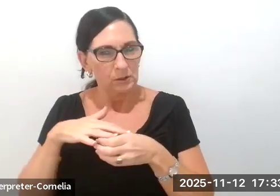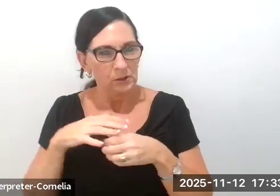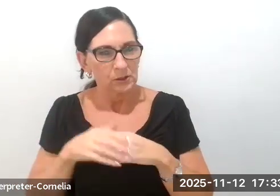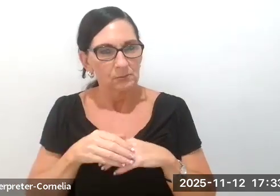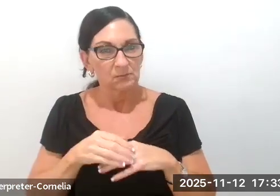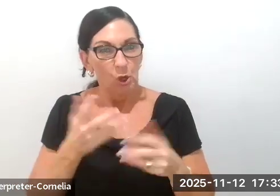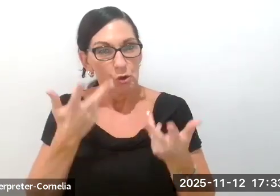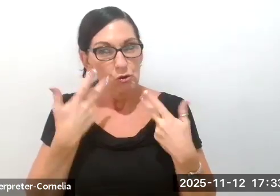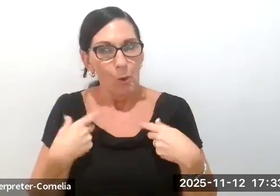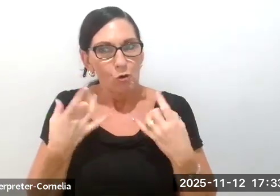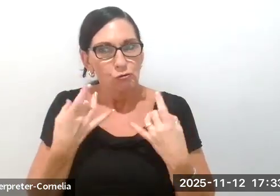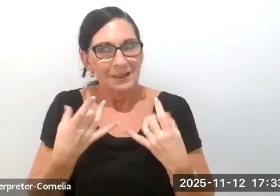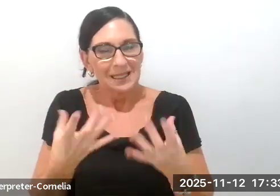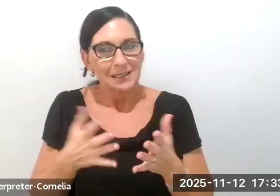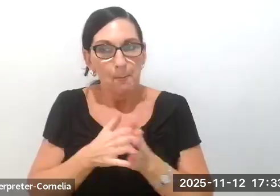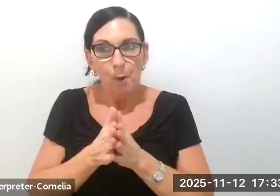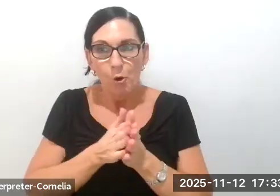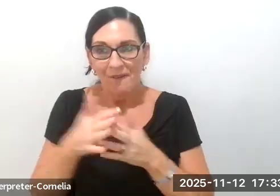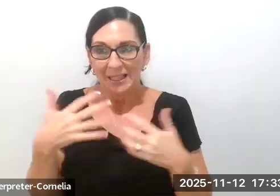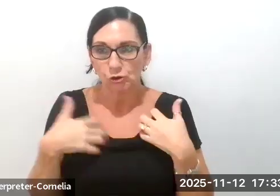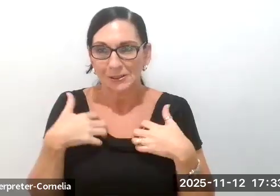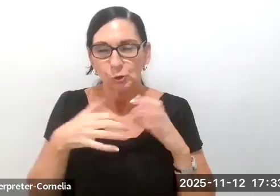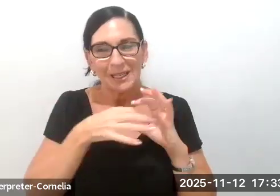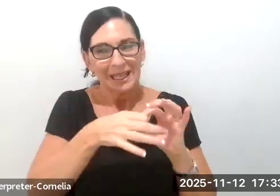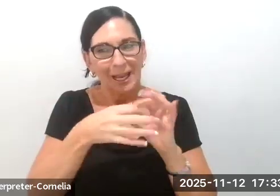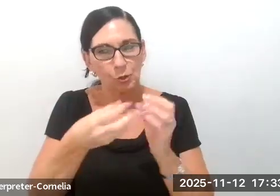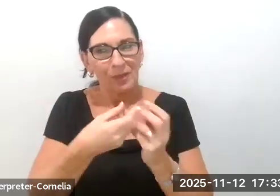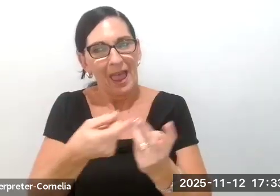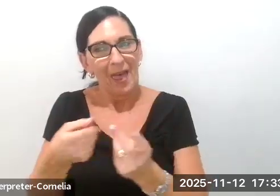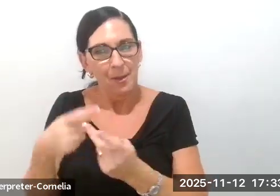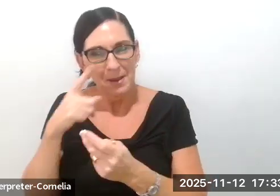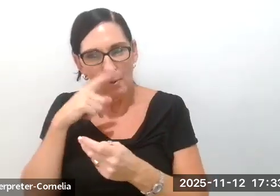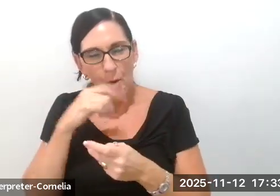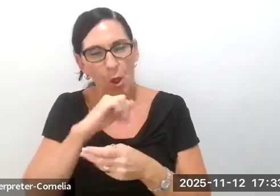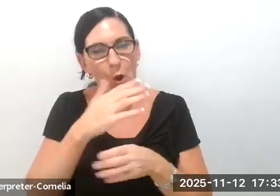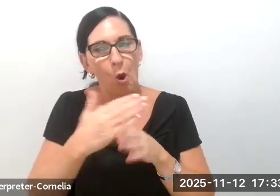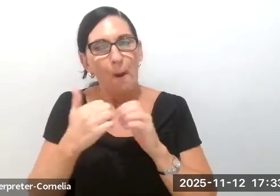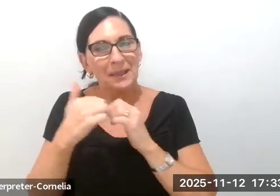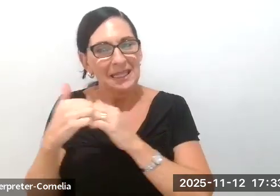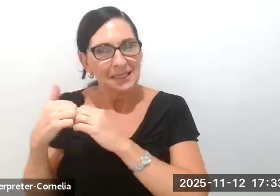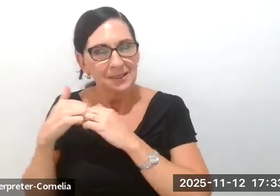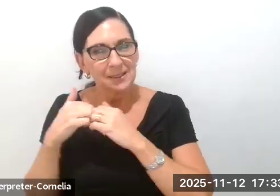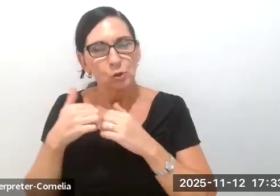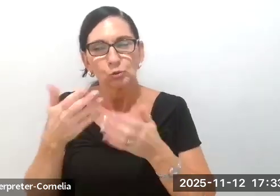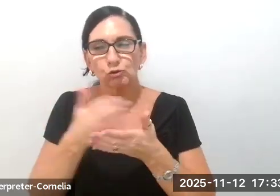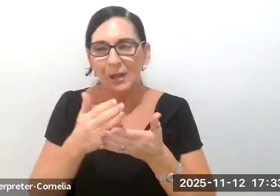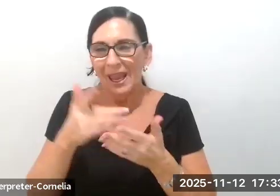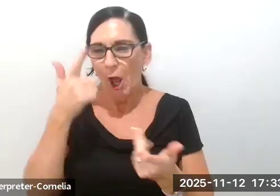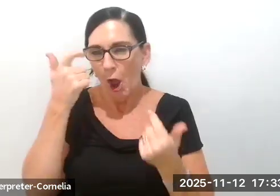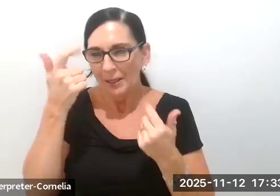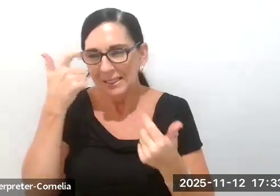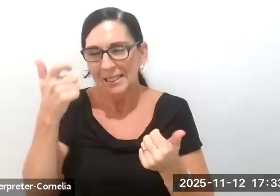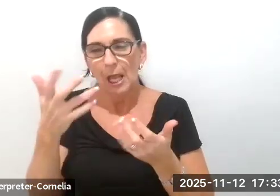and motivation to engage with others and your peers and mentors and people with disability to share learning and